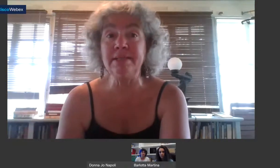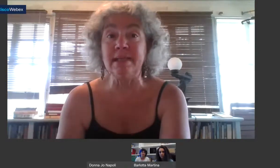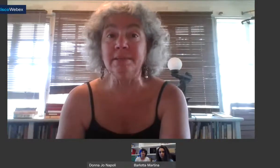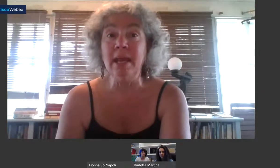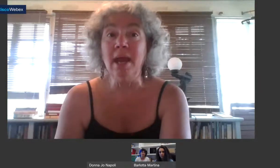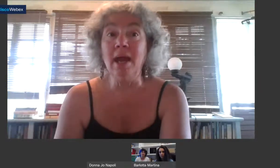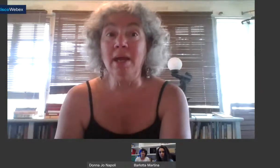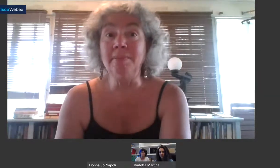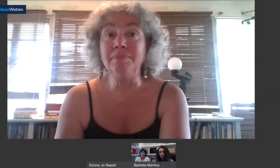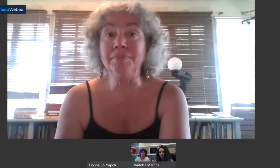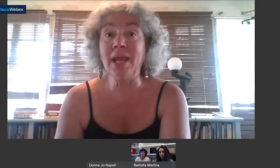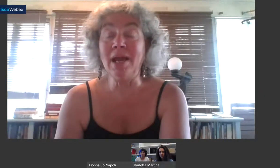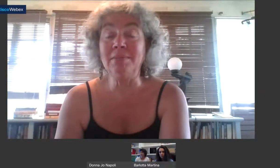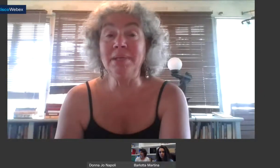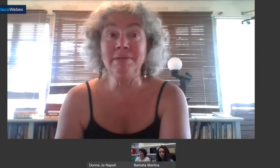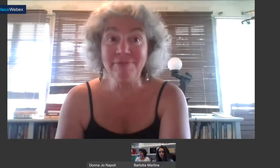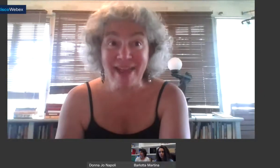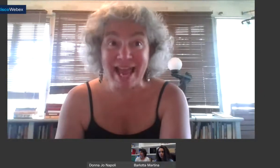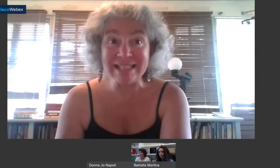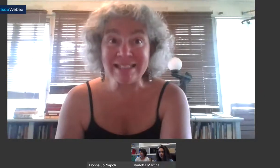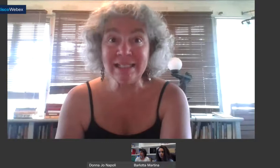freezing. But in fact,